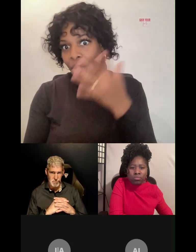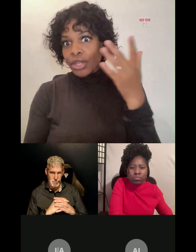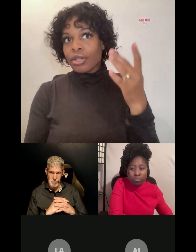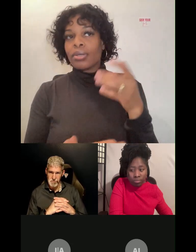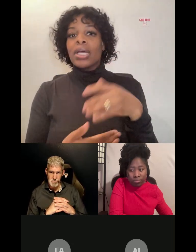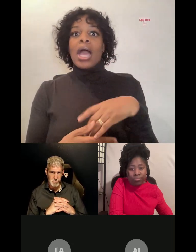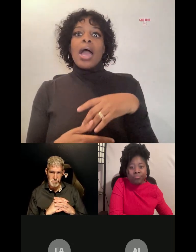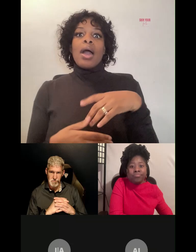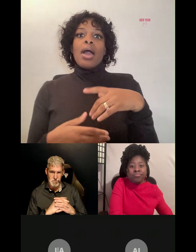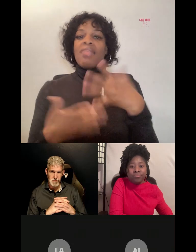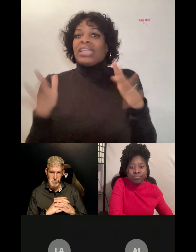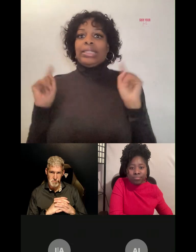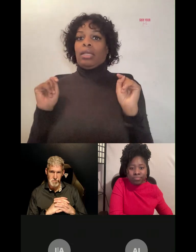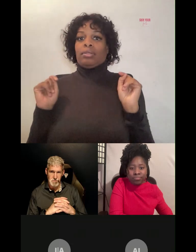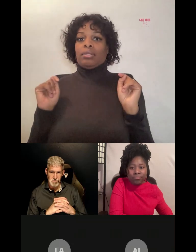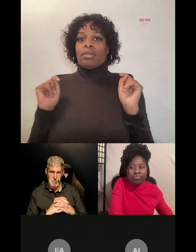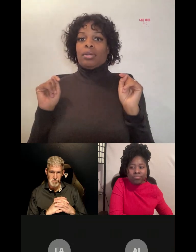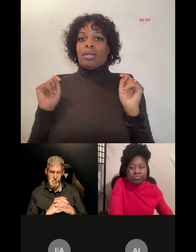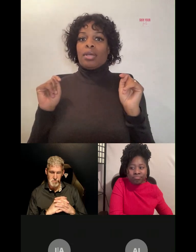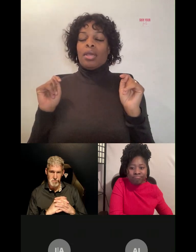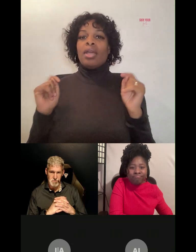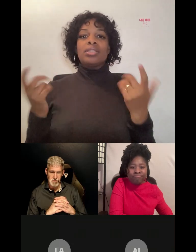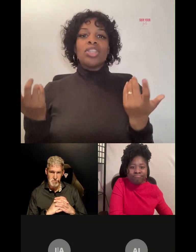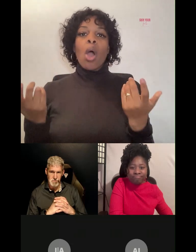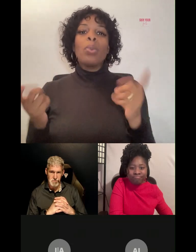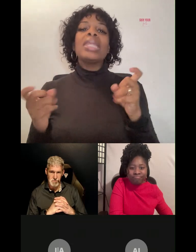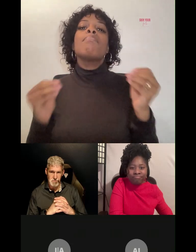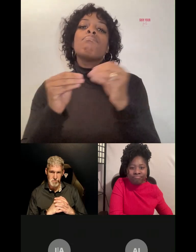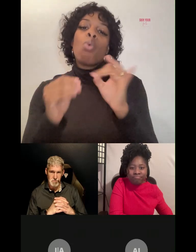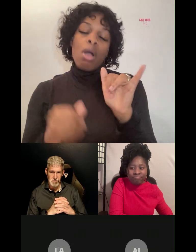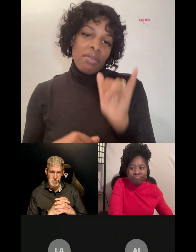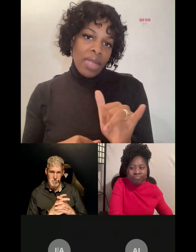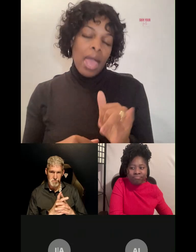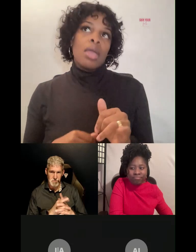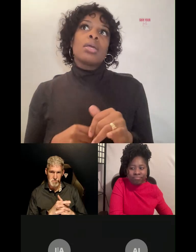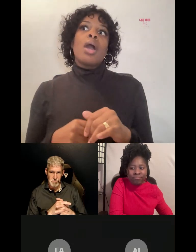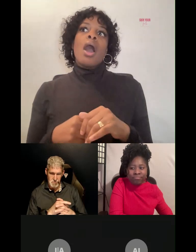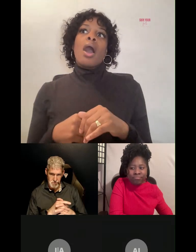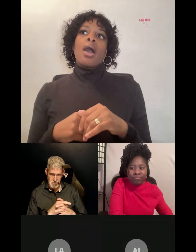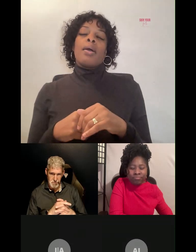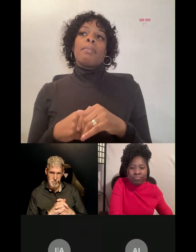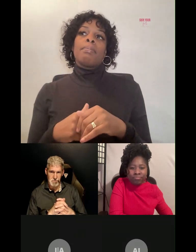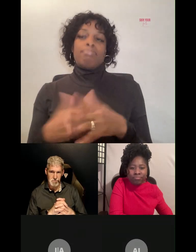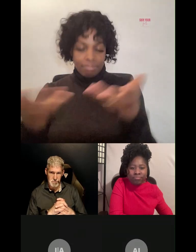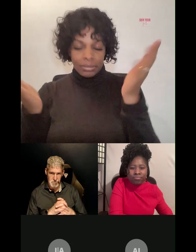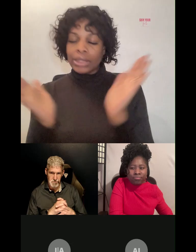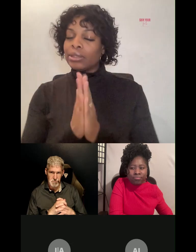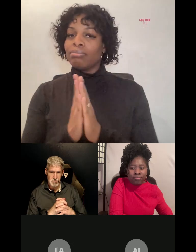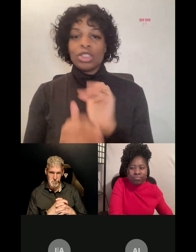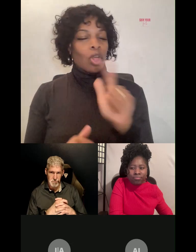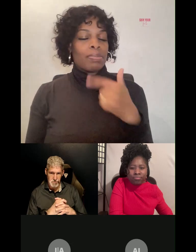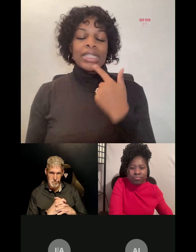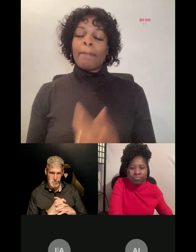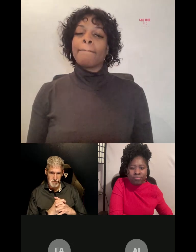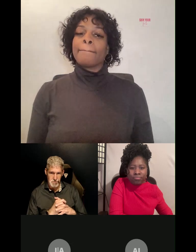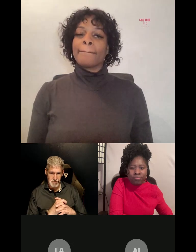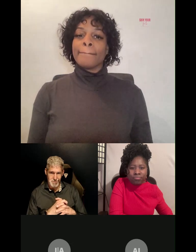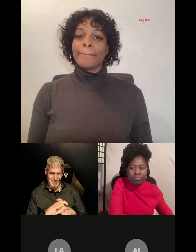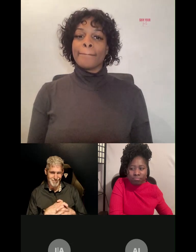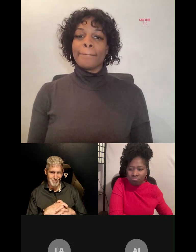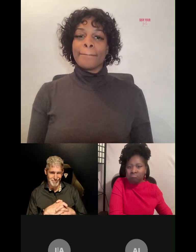in a while, and that's it. So we need more of that. Um, that's all I'm